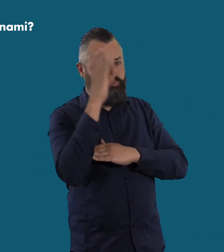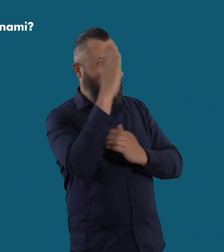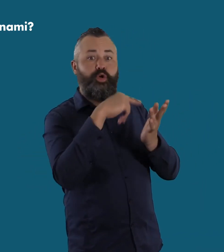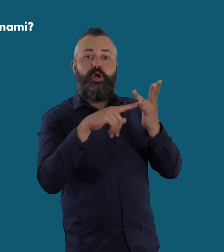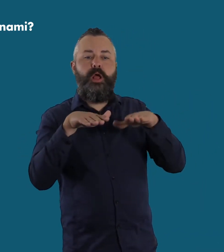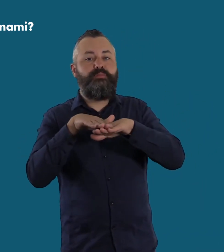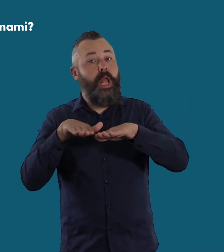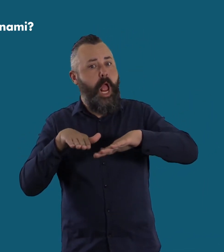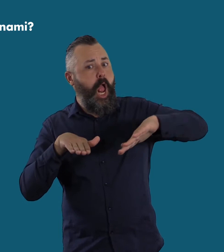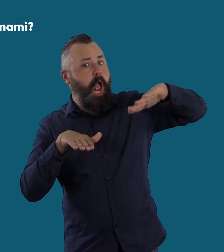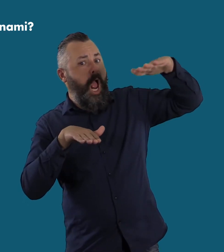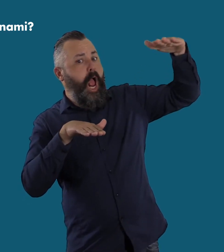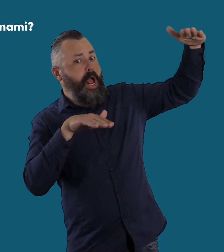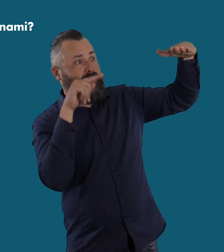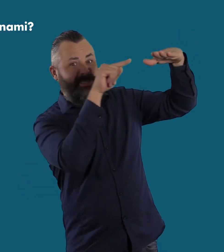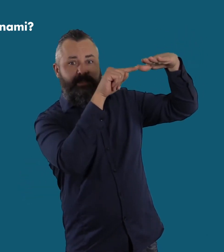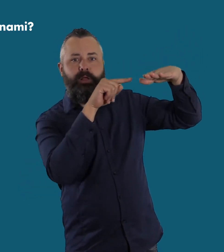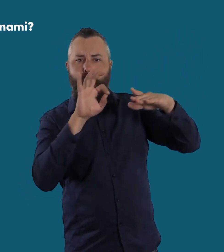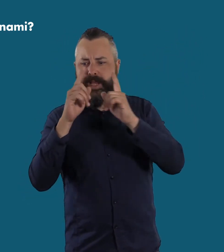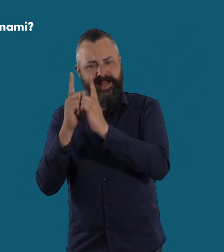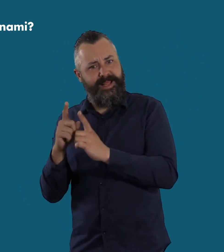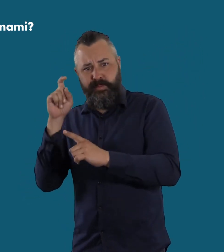Evacuate or run immediately to higher ground or well away from the water's edge.